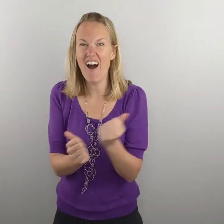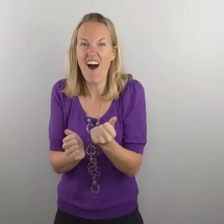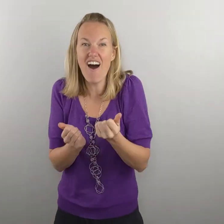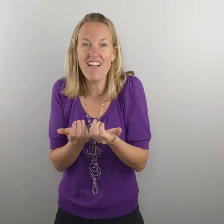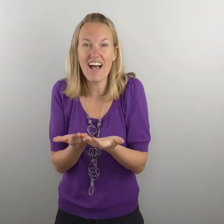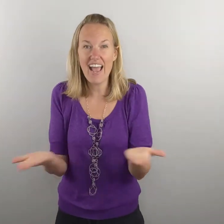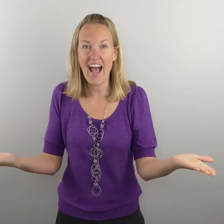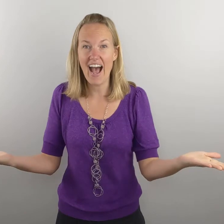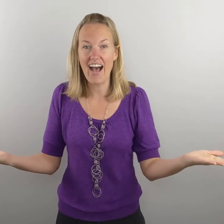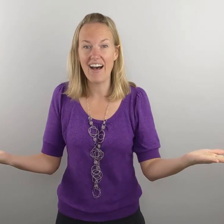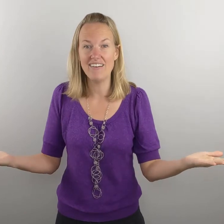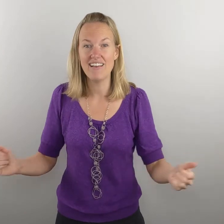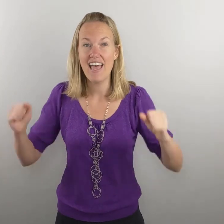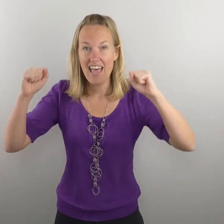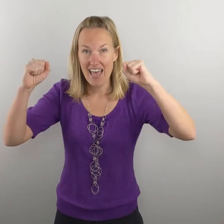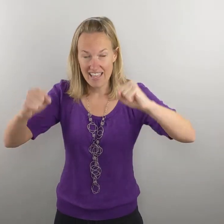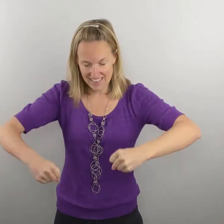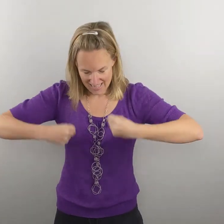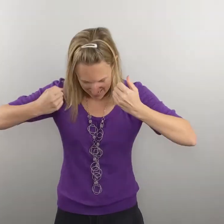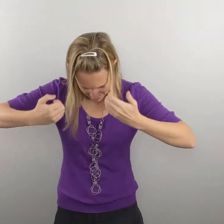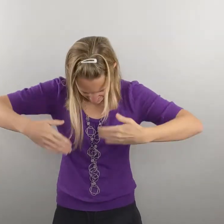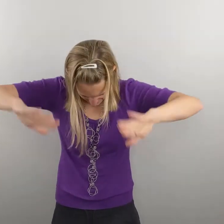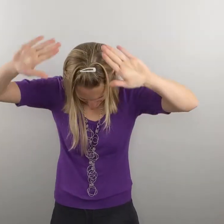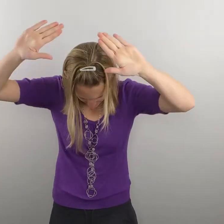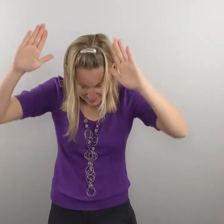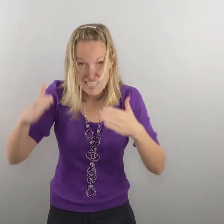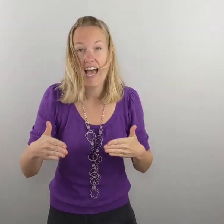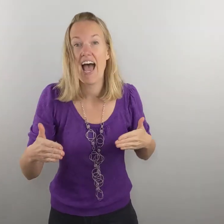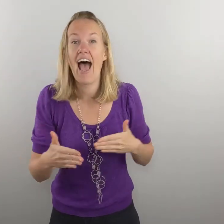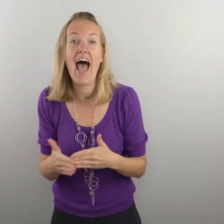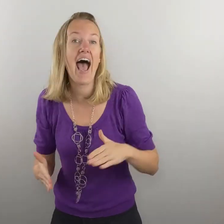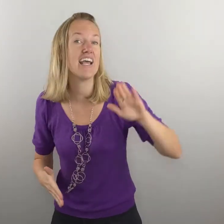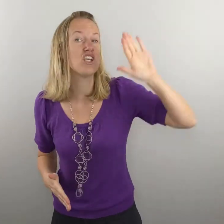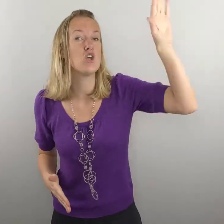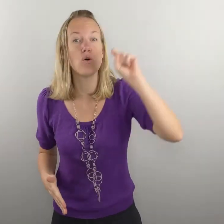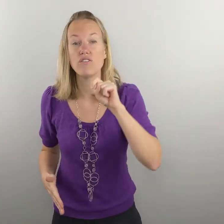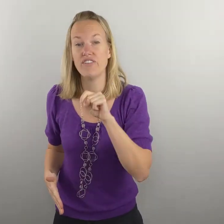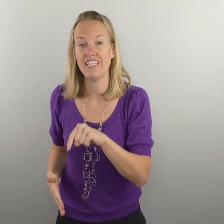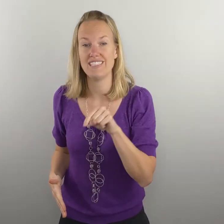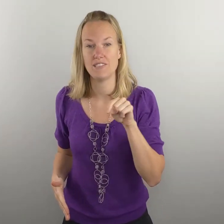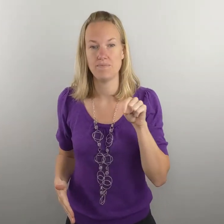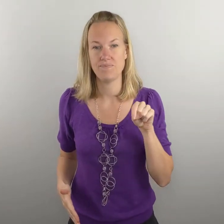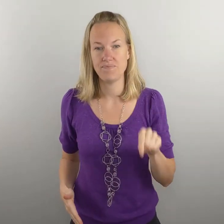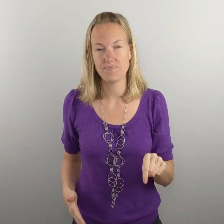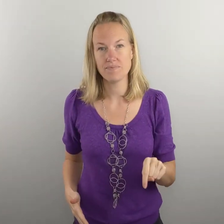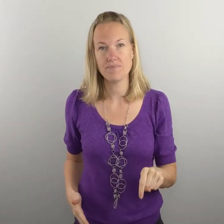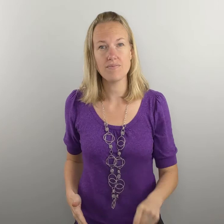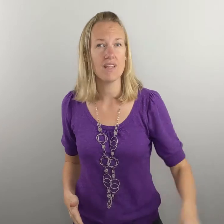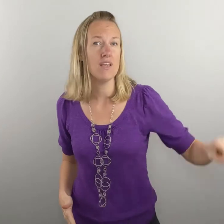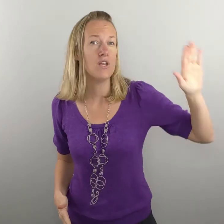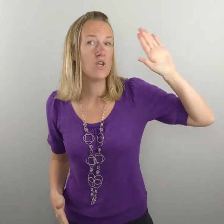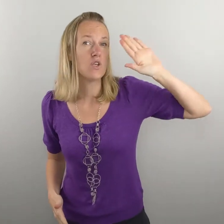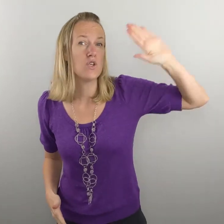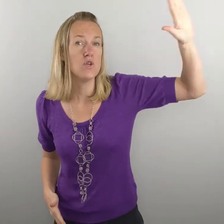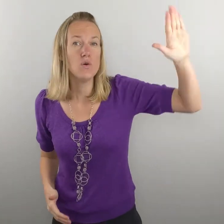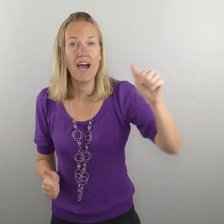all I have and laying it at your feet. You